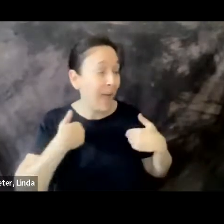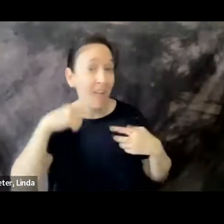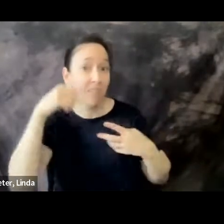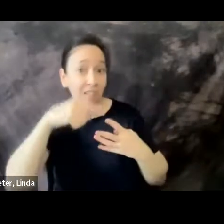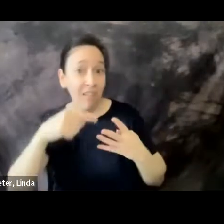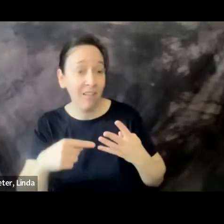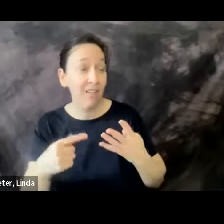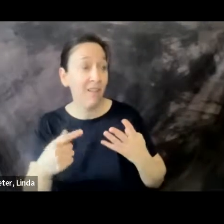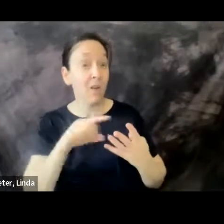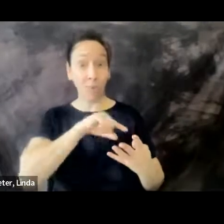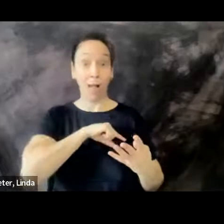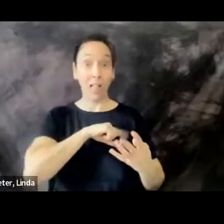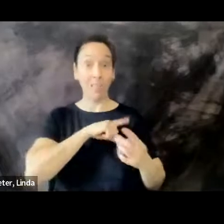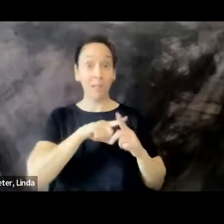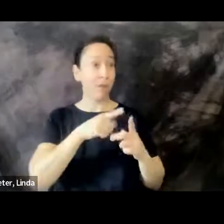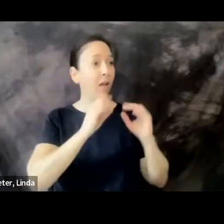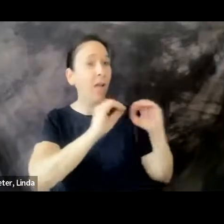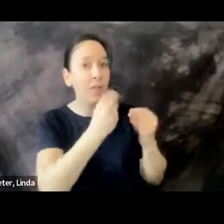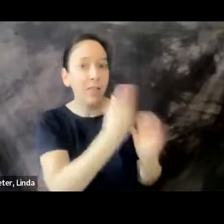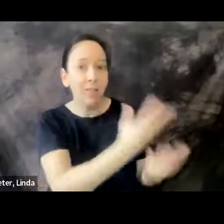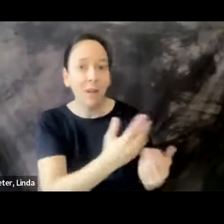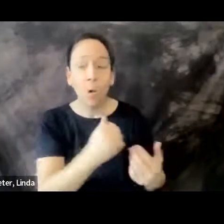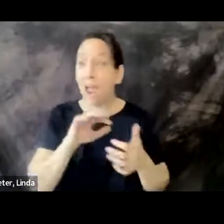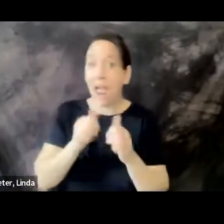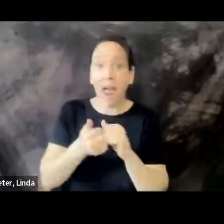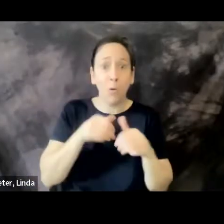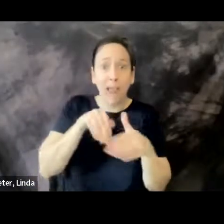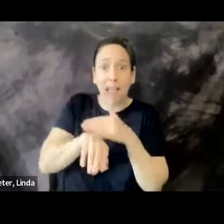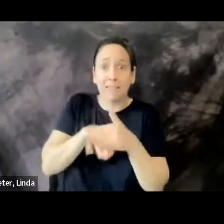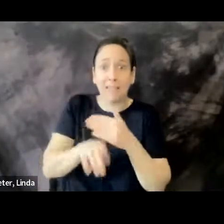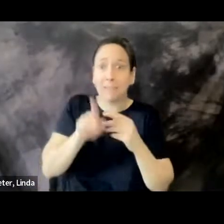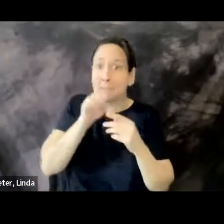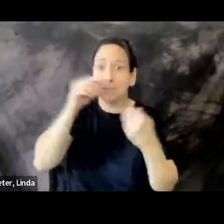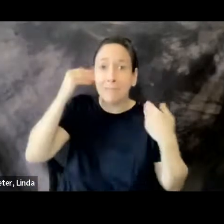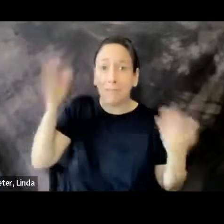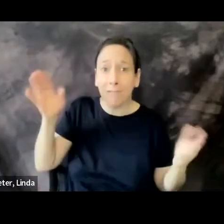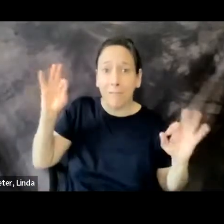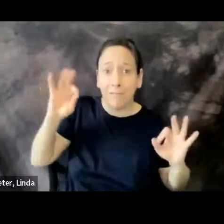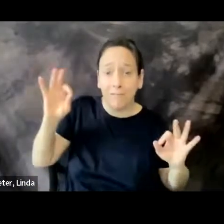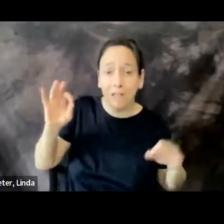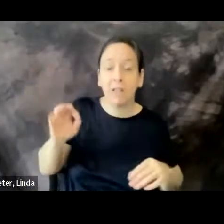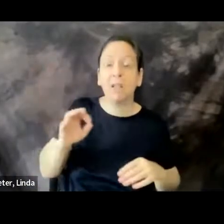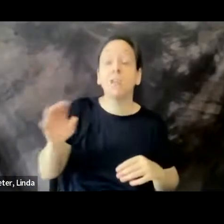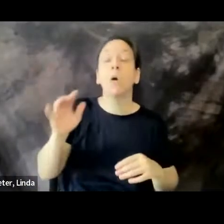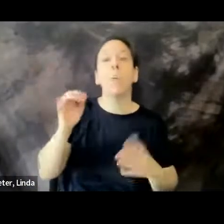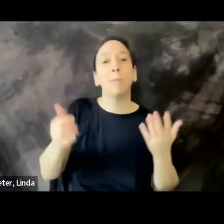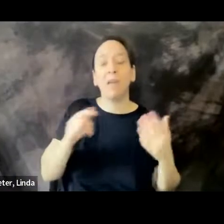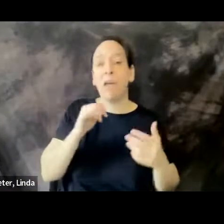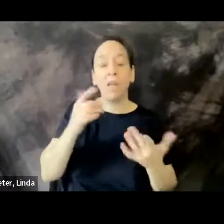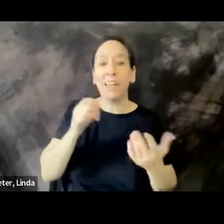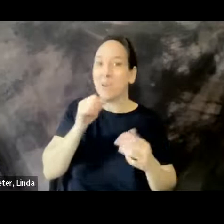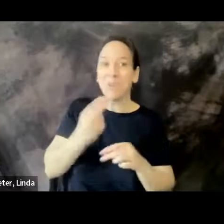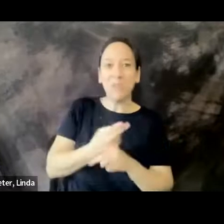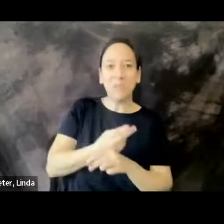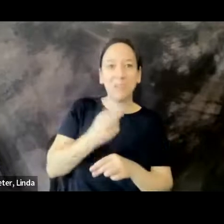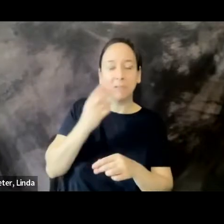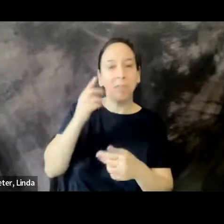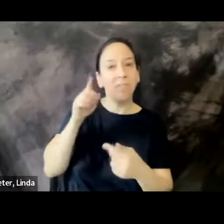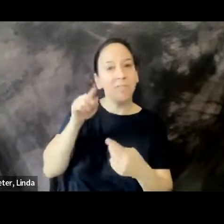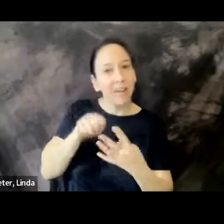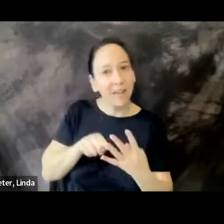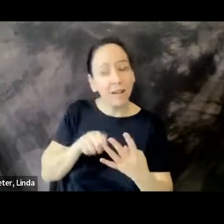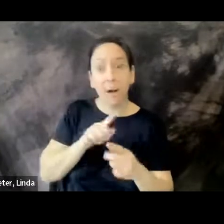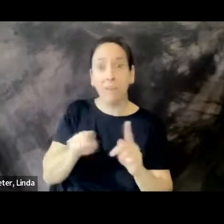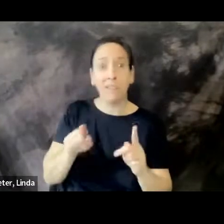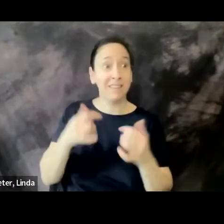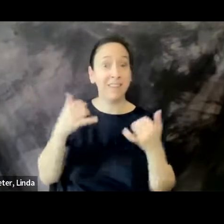and sharing people how to access these services. And so that may be why it's underutilized, but they're using the data